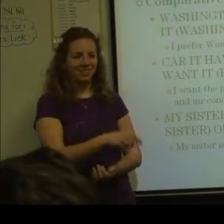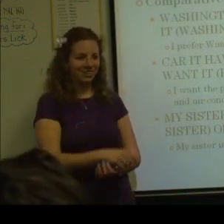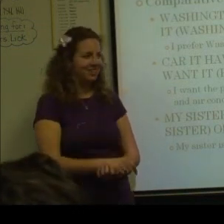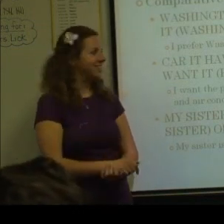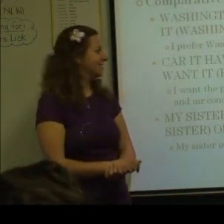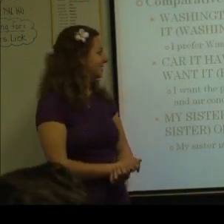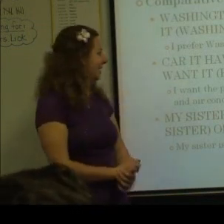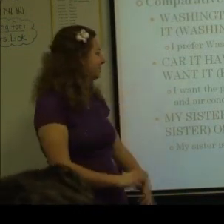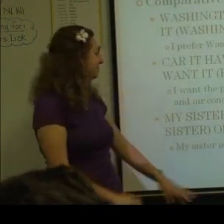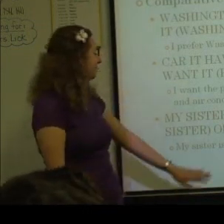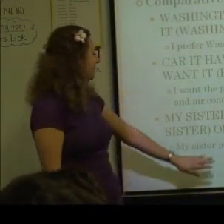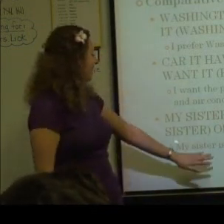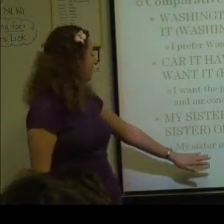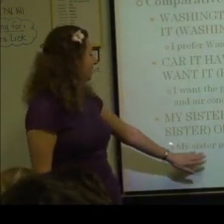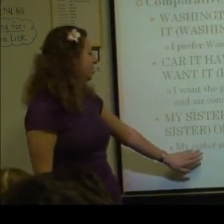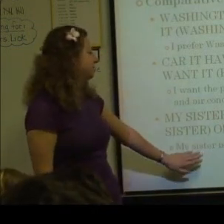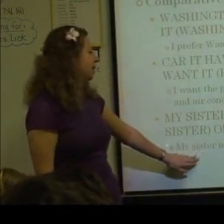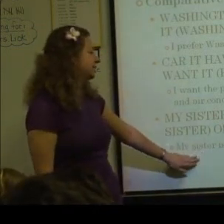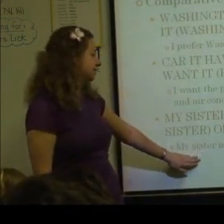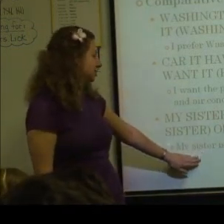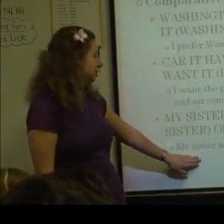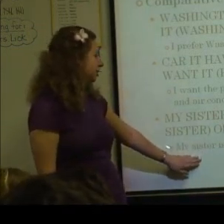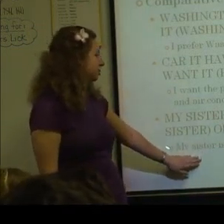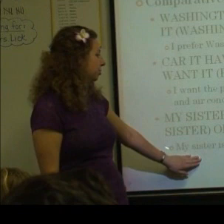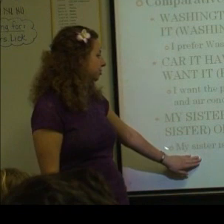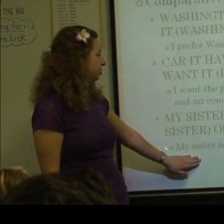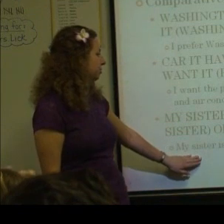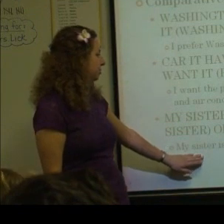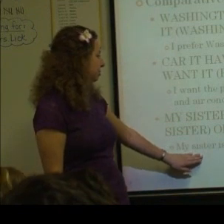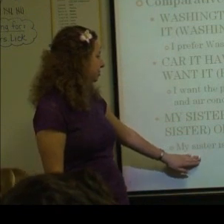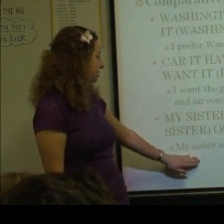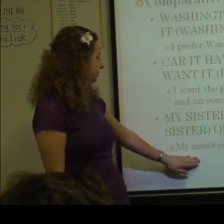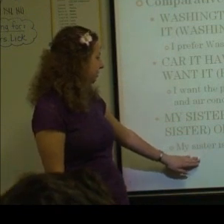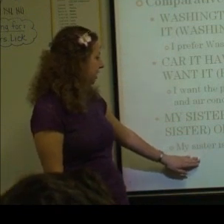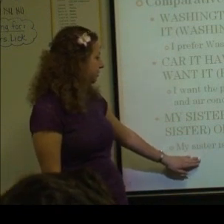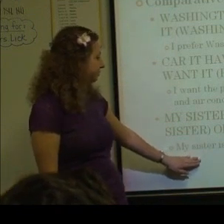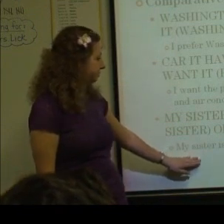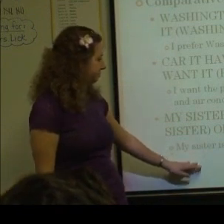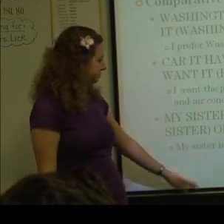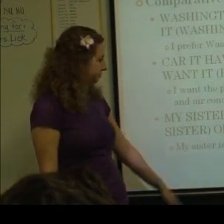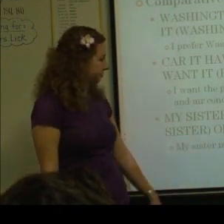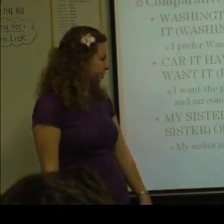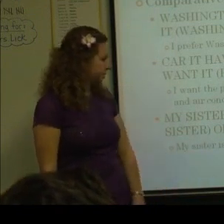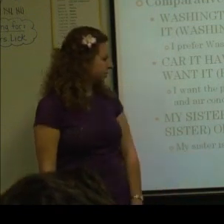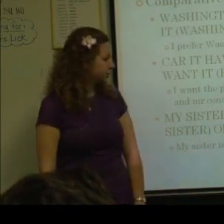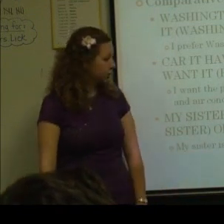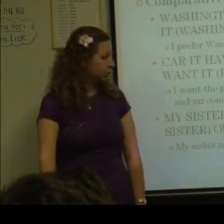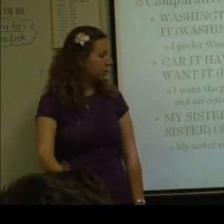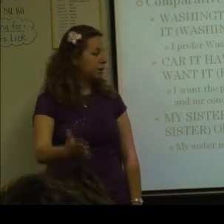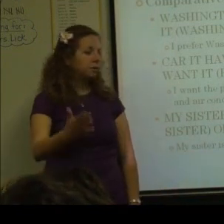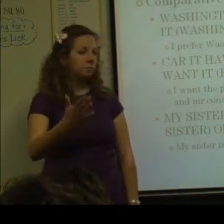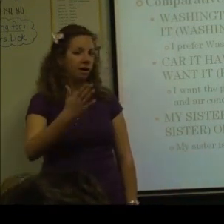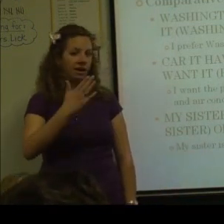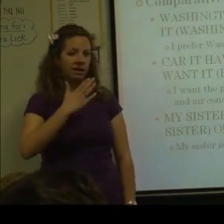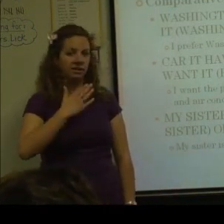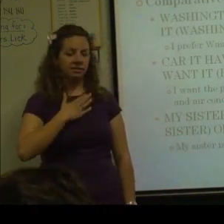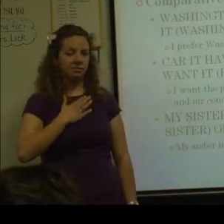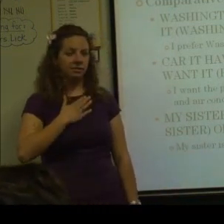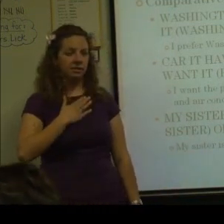one. Good, okay. And then my sister is older than yours, okay? So, my, what's